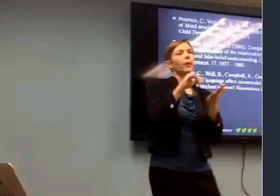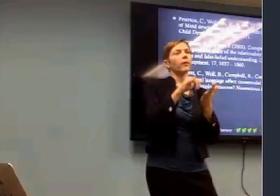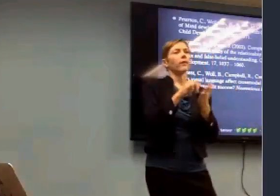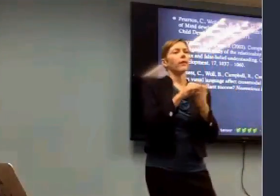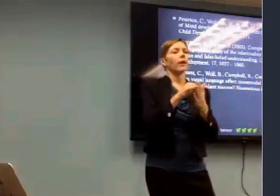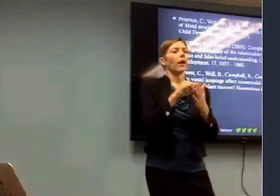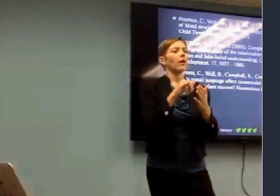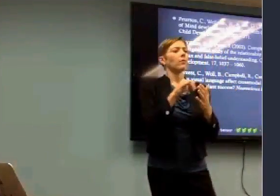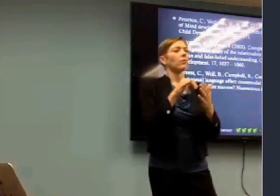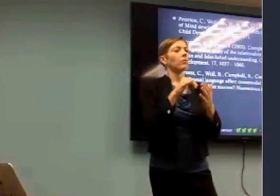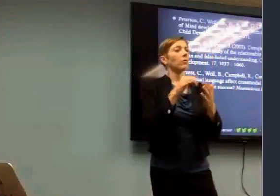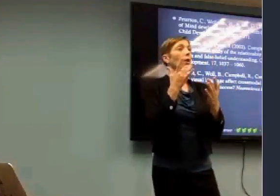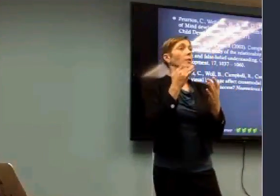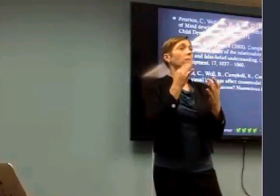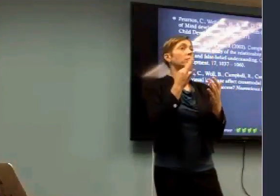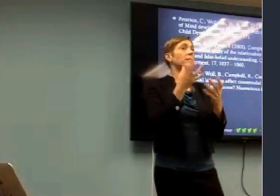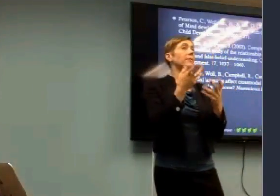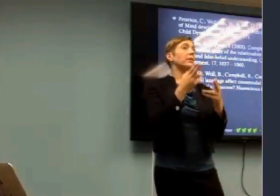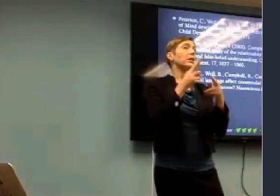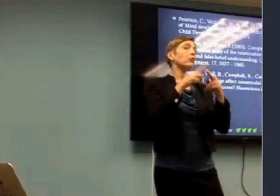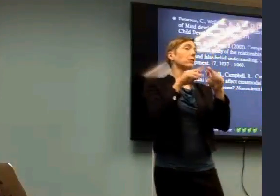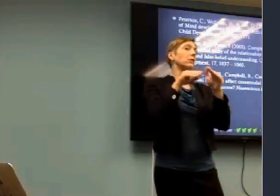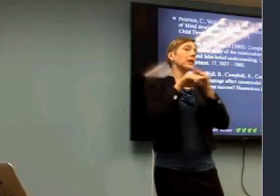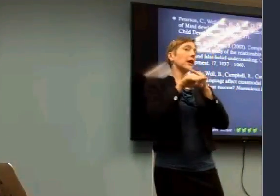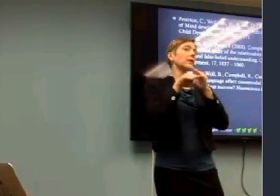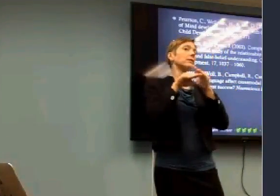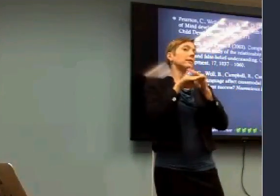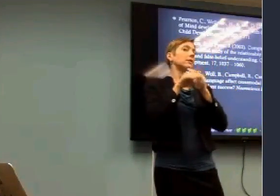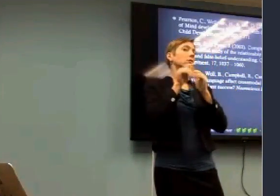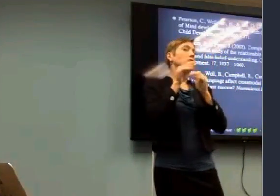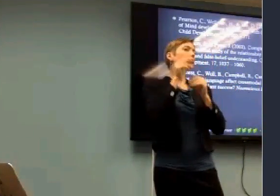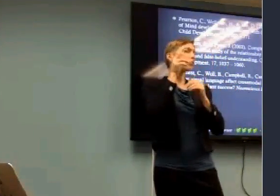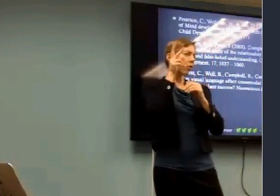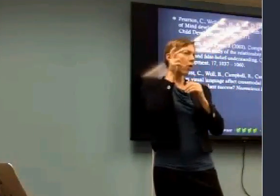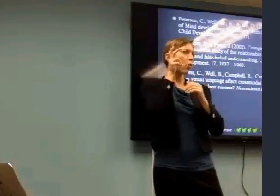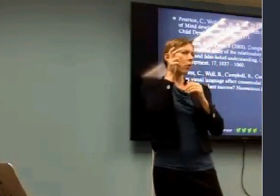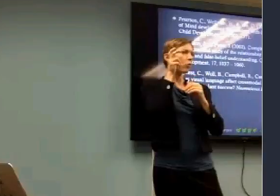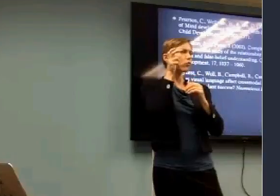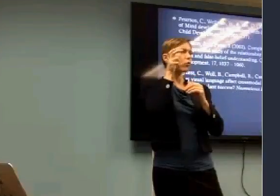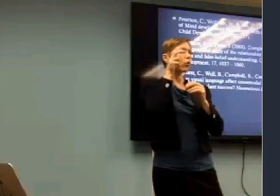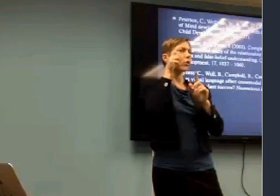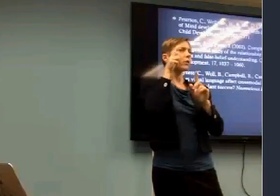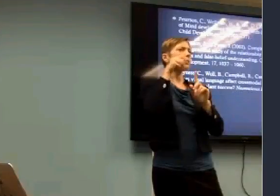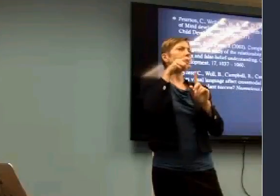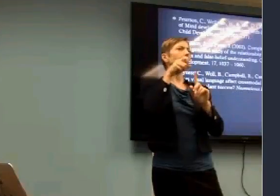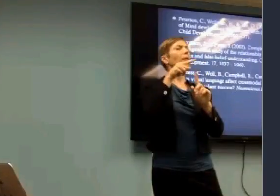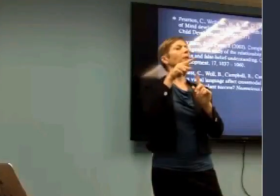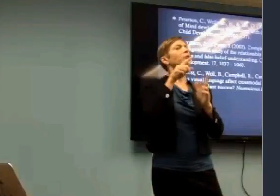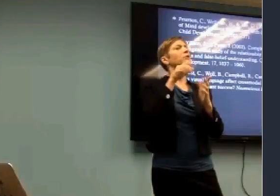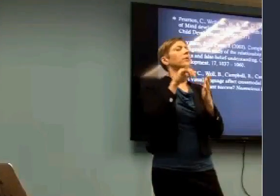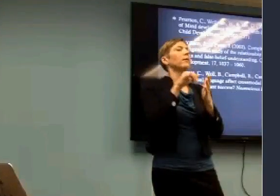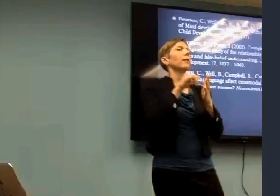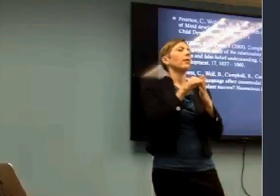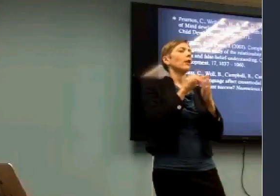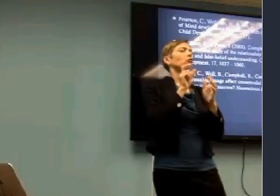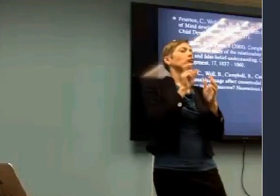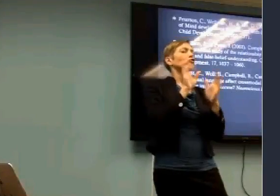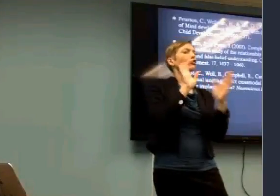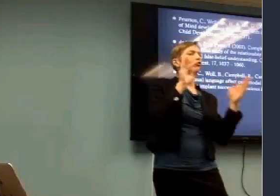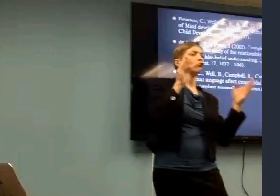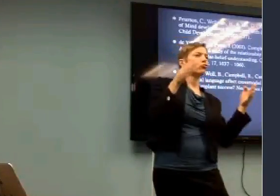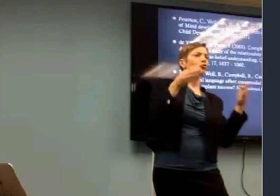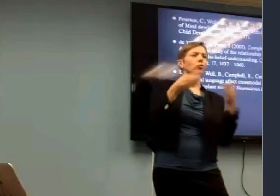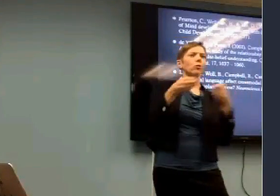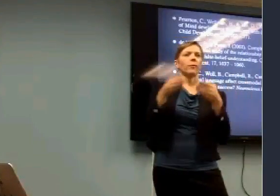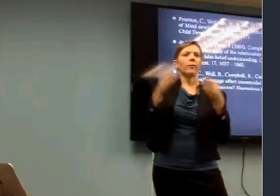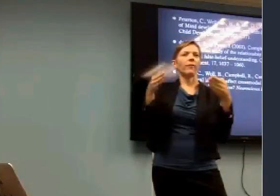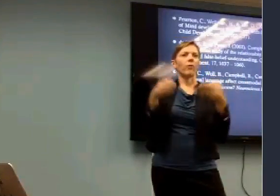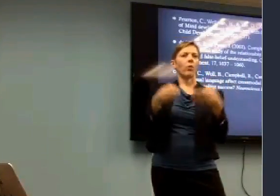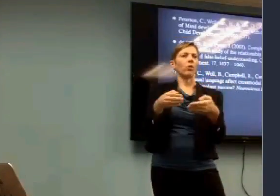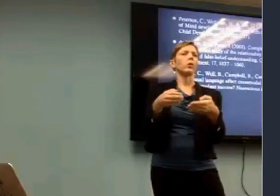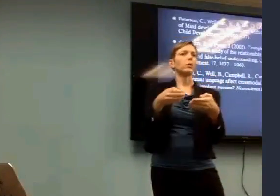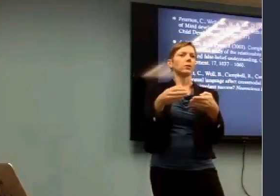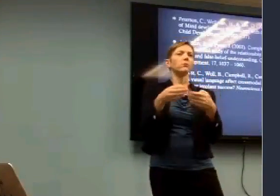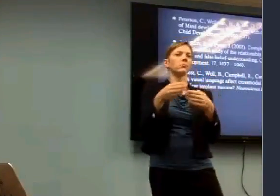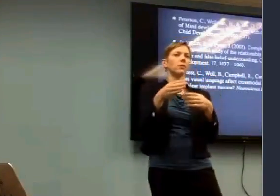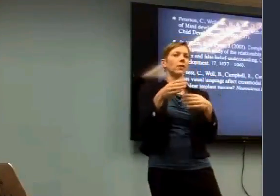definitely. There's arguments that because of the increased access to auditory stimuli or stimulation, that there is a